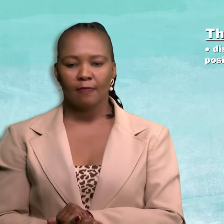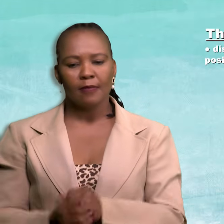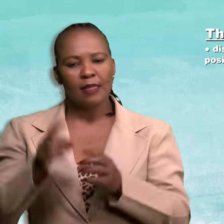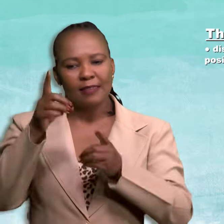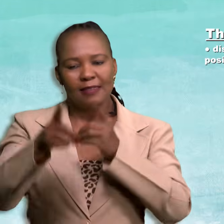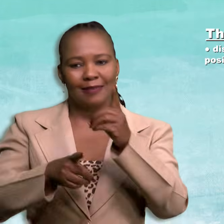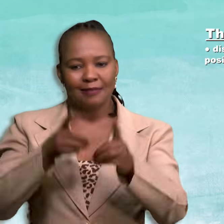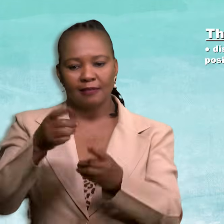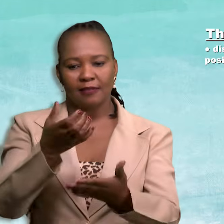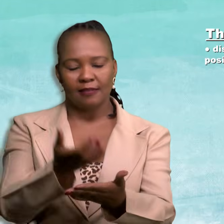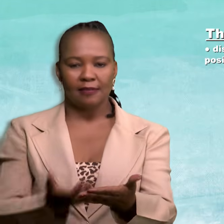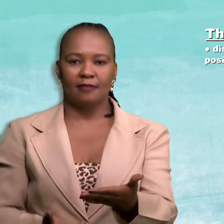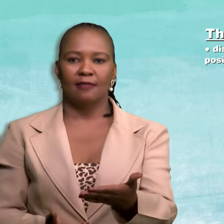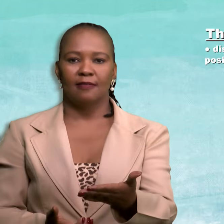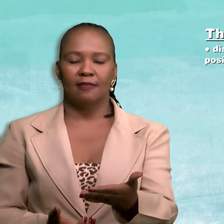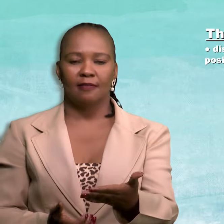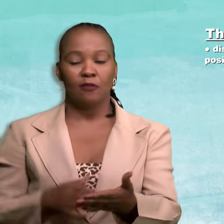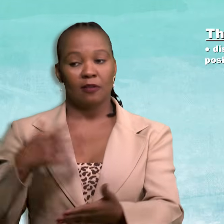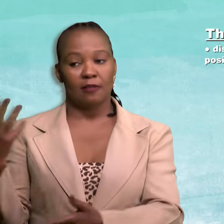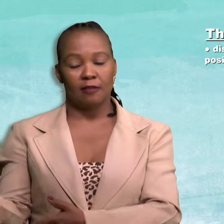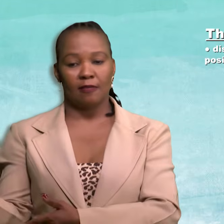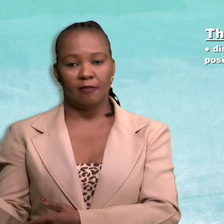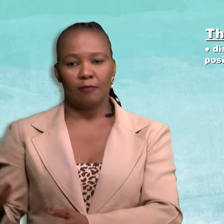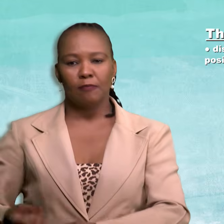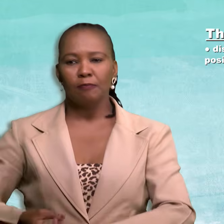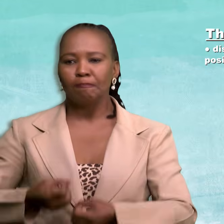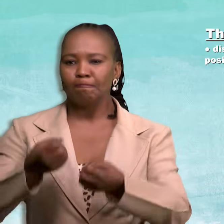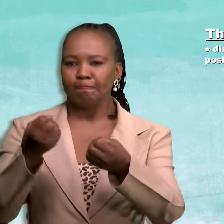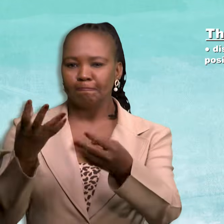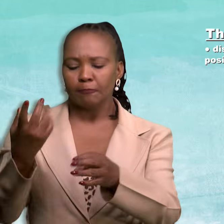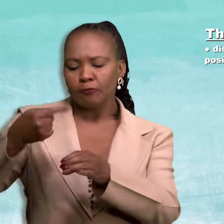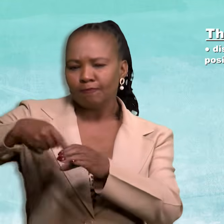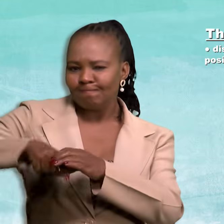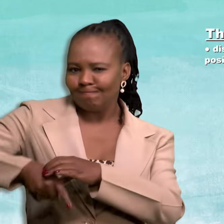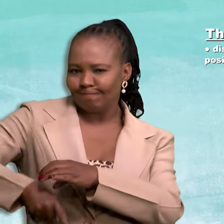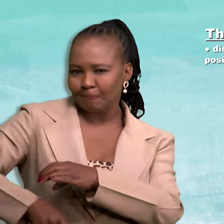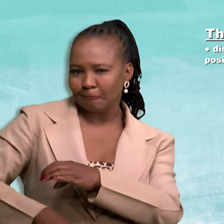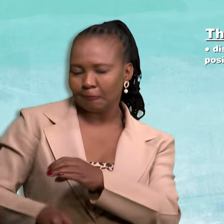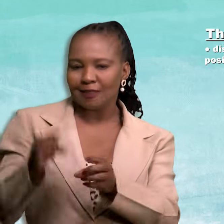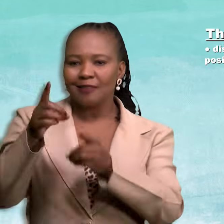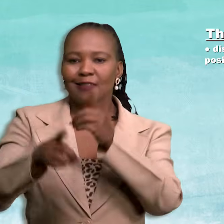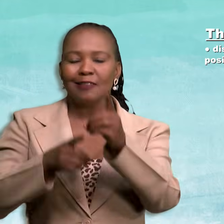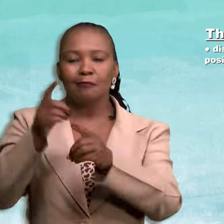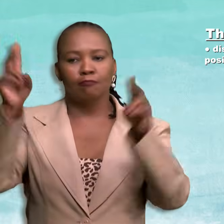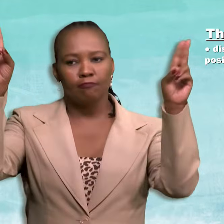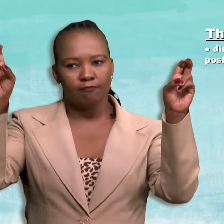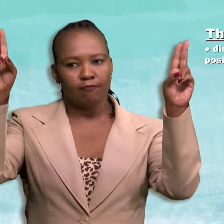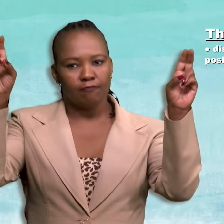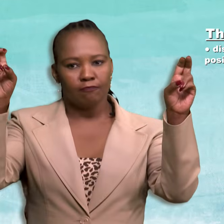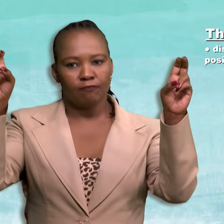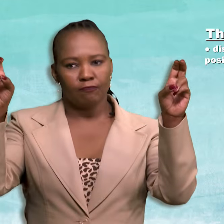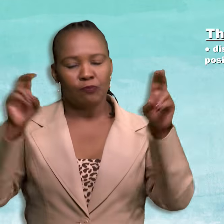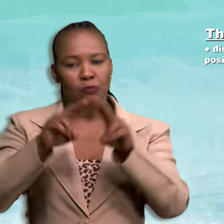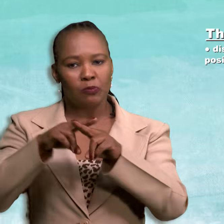The descriptive essay, on the other hand, provides an in-depth discussion of the topic